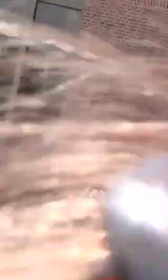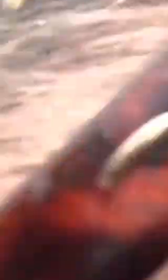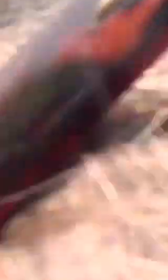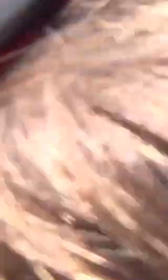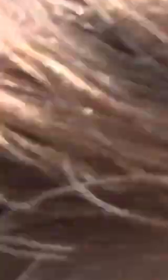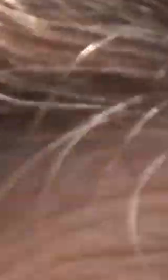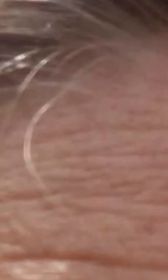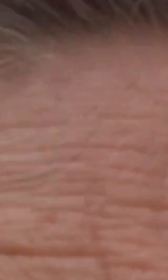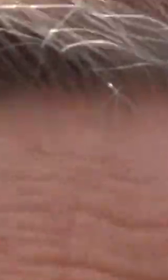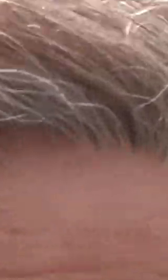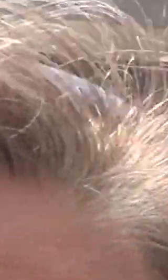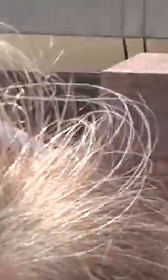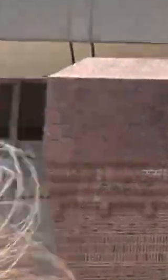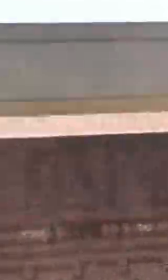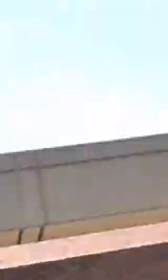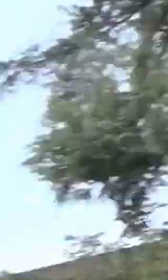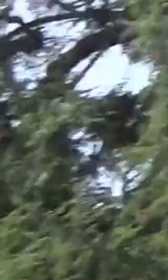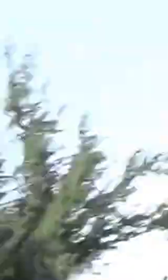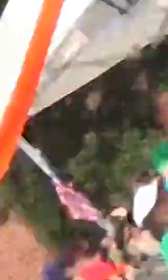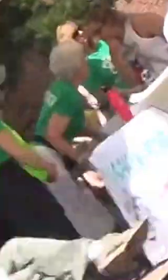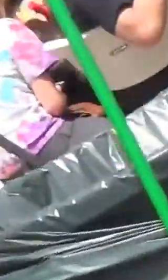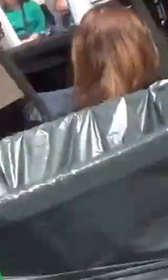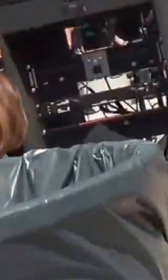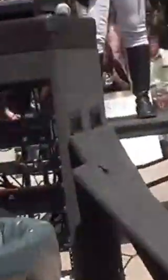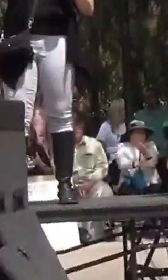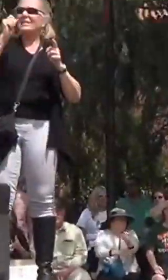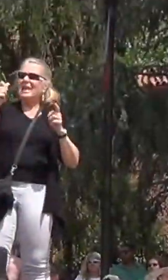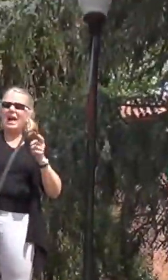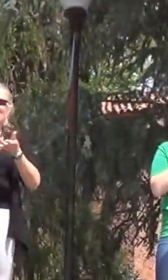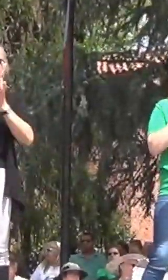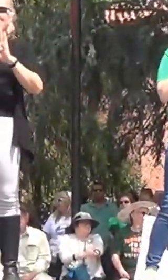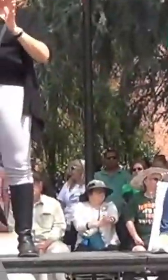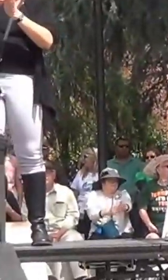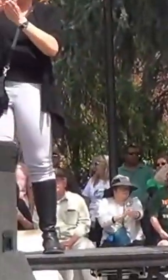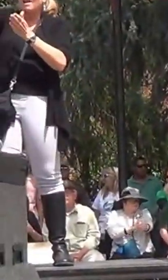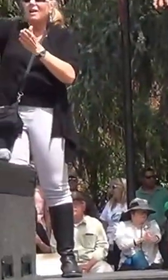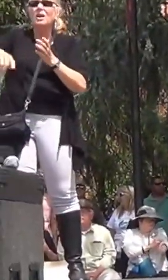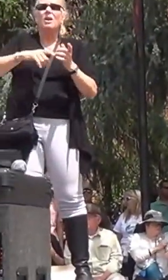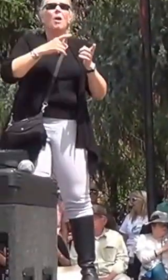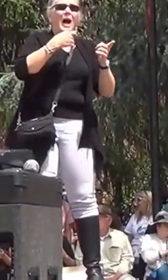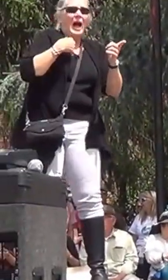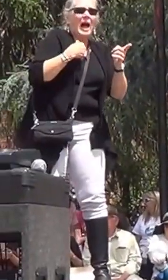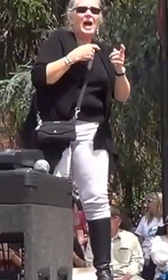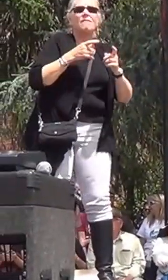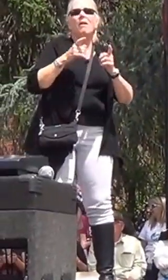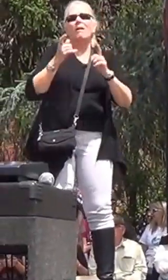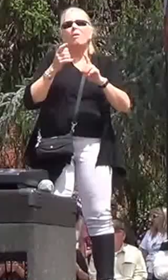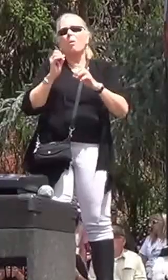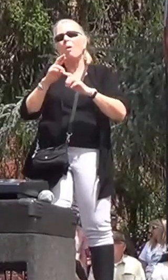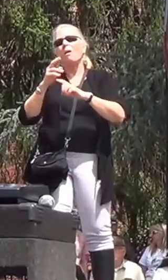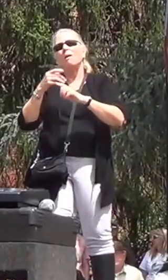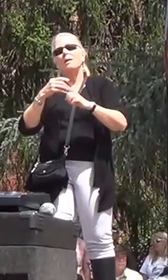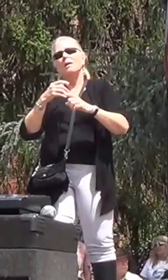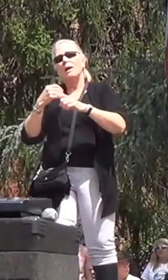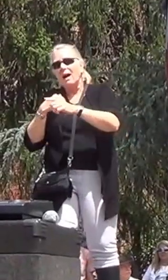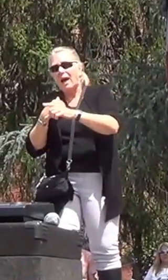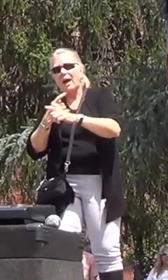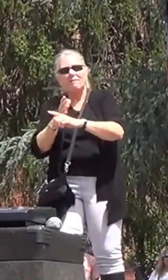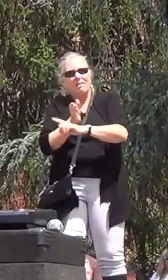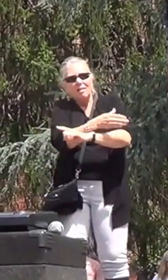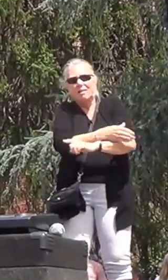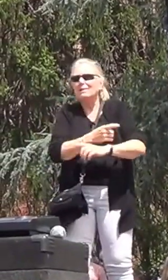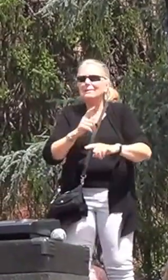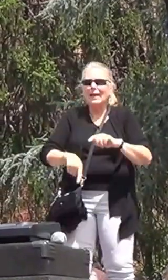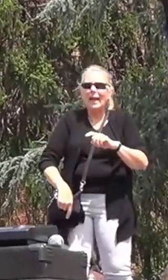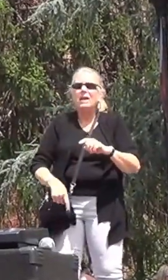Environmental regulation and a strong economy are not mutually exclusive ideas. The utilization of science is one way that